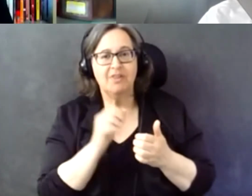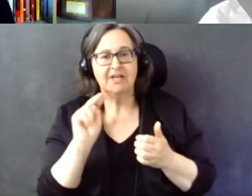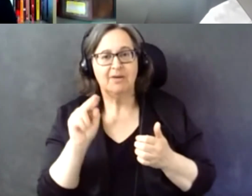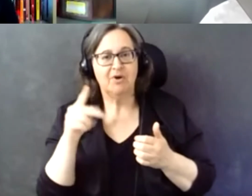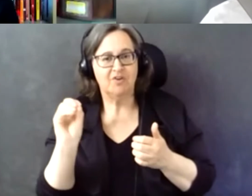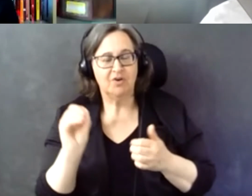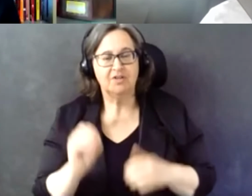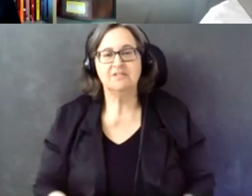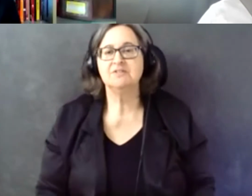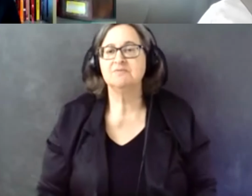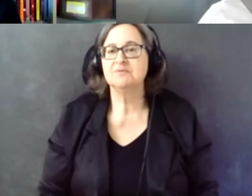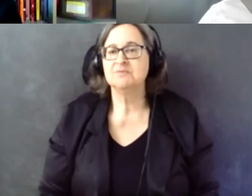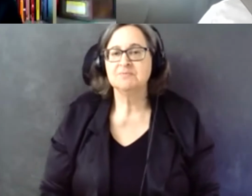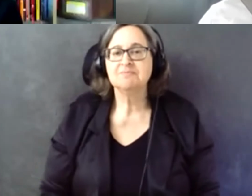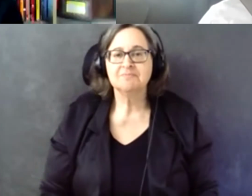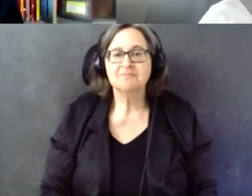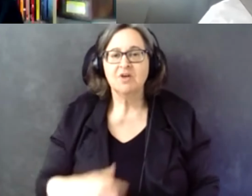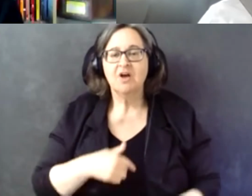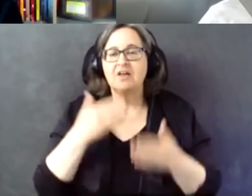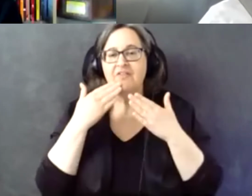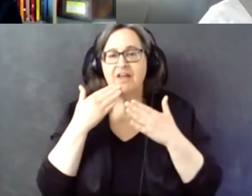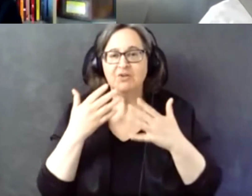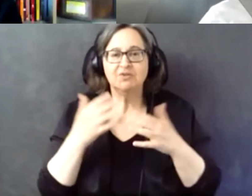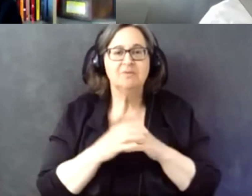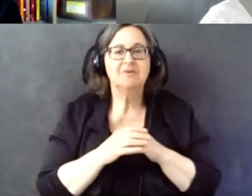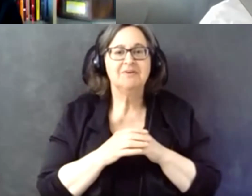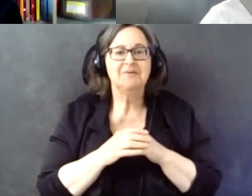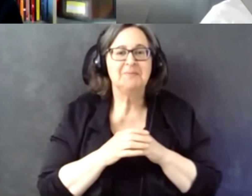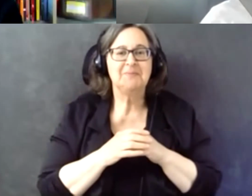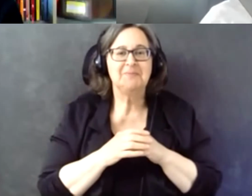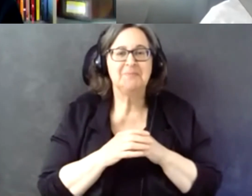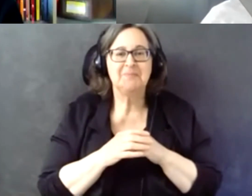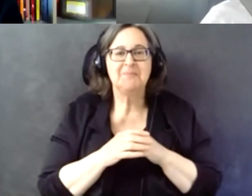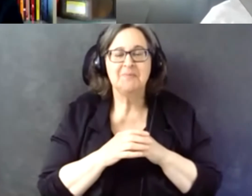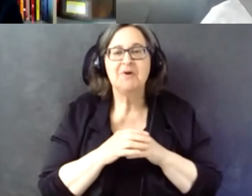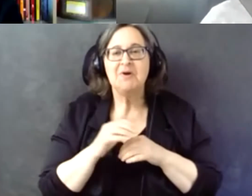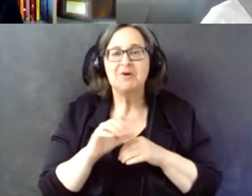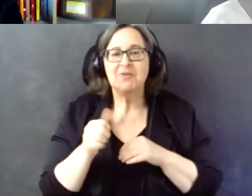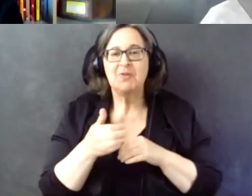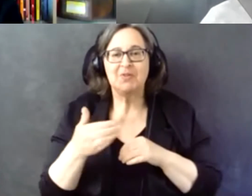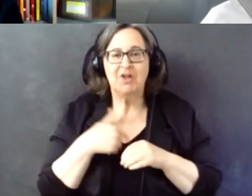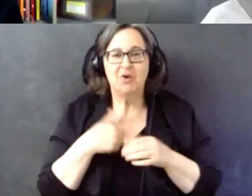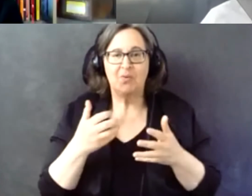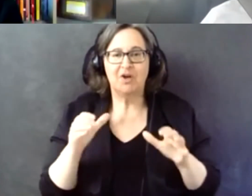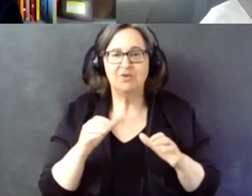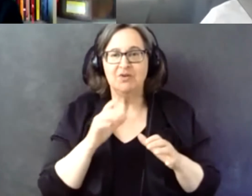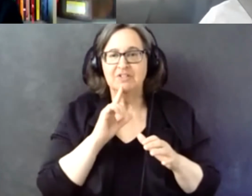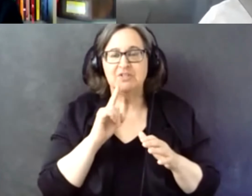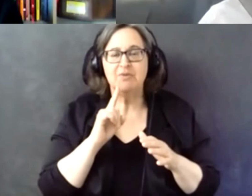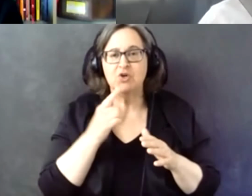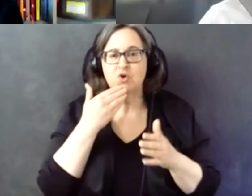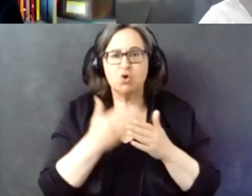uh thank you so much uh the number one thing i'm going to do is to be a deep listener